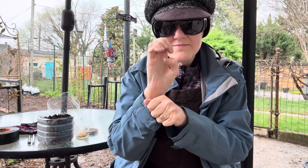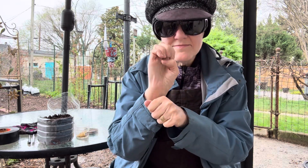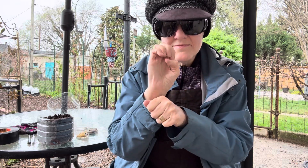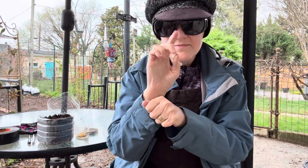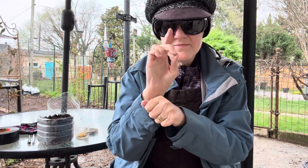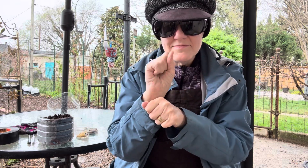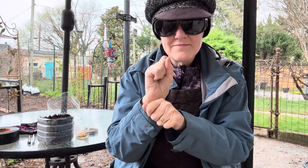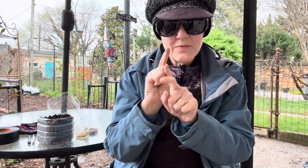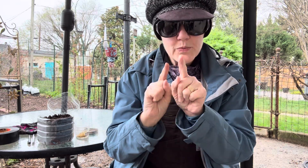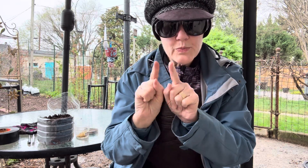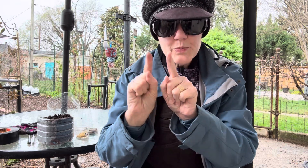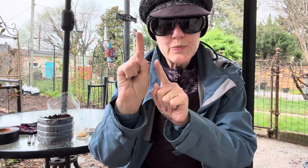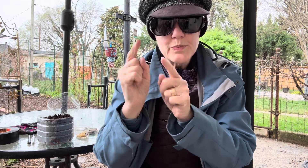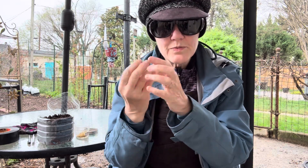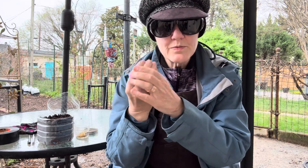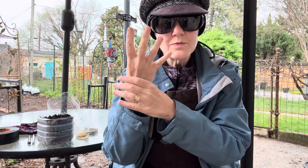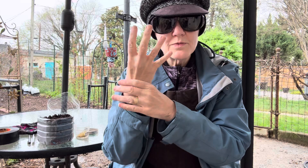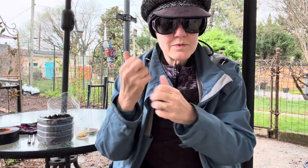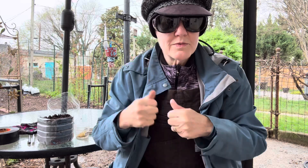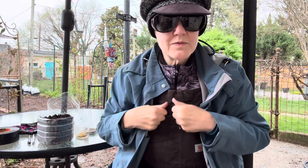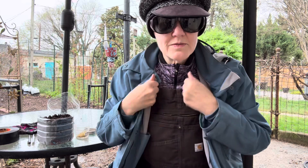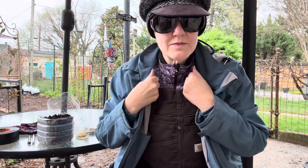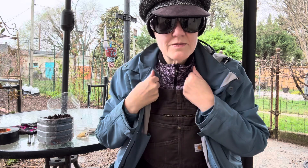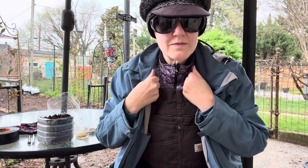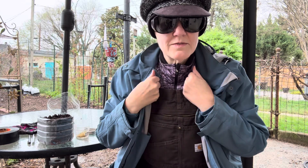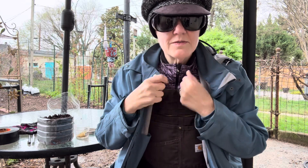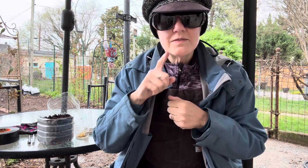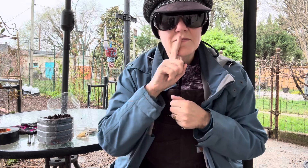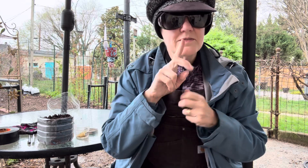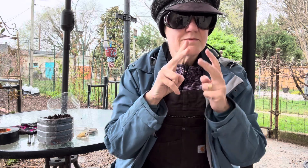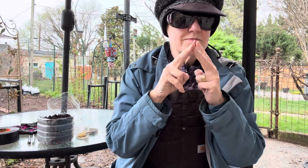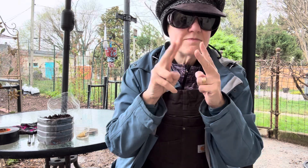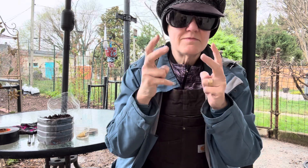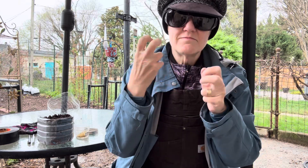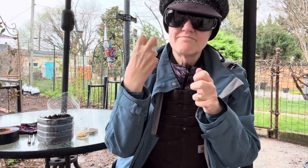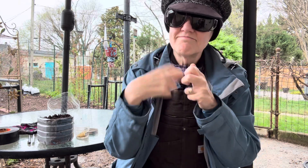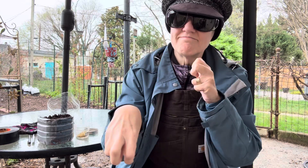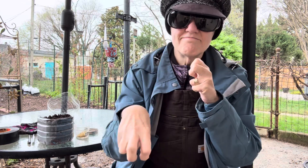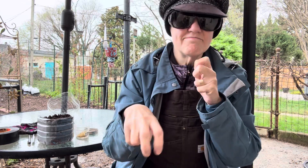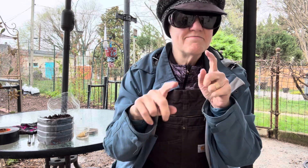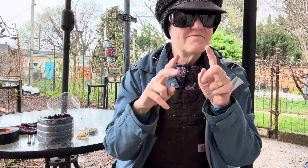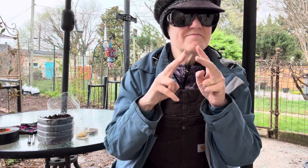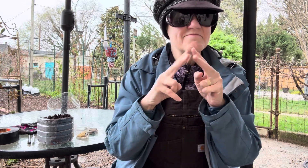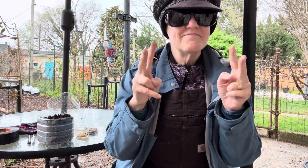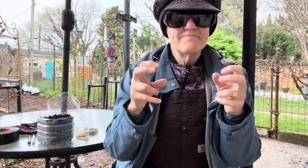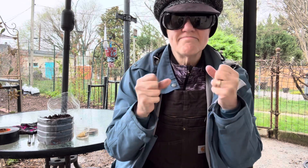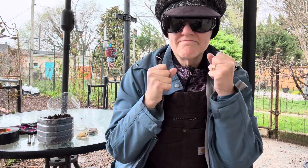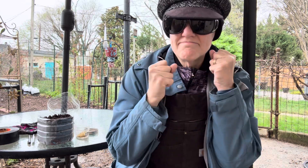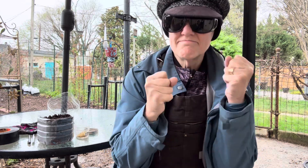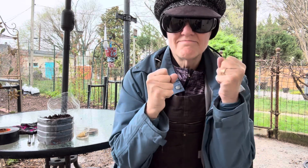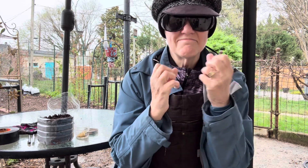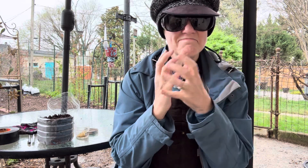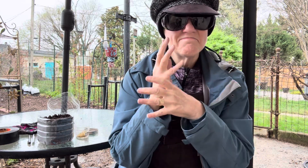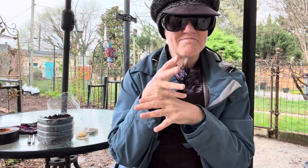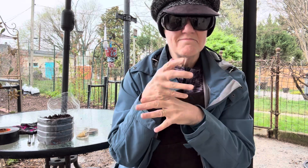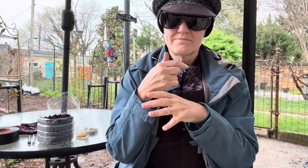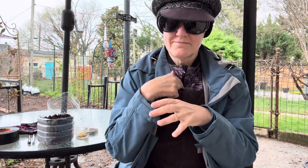for me. And the seeds germinate and grow, and the ones that survive are really tough. They're a lot